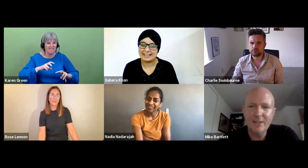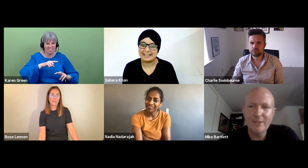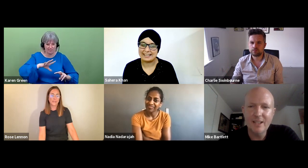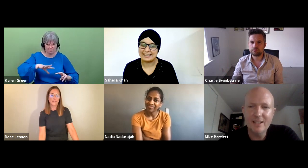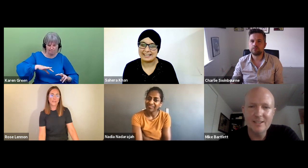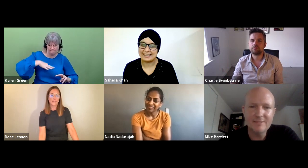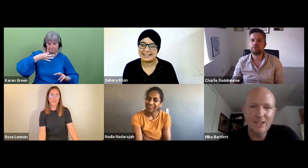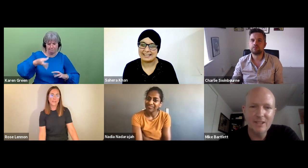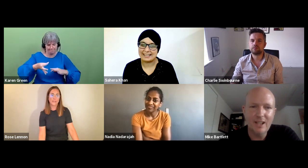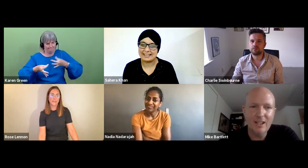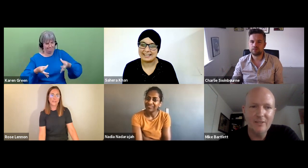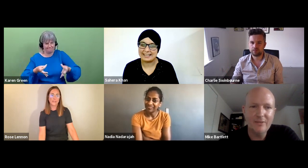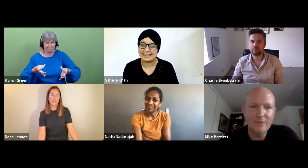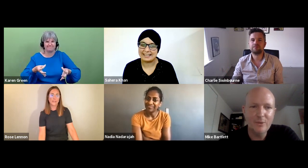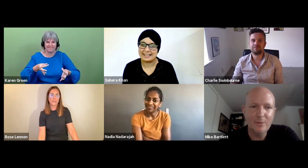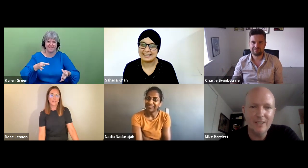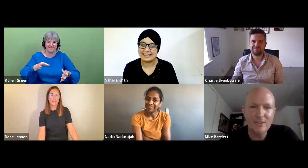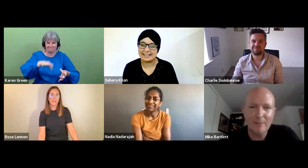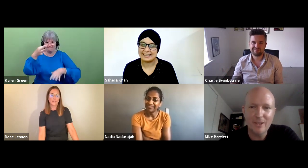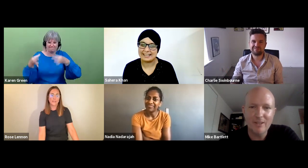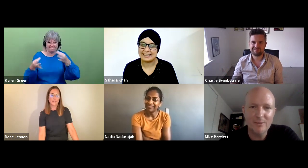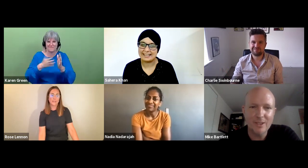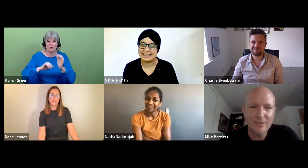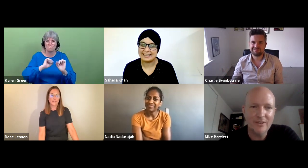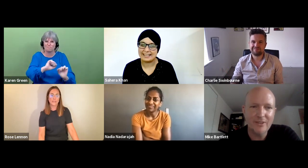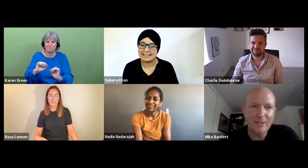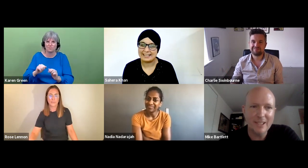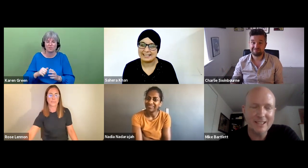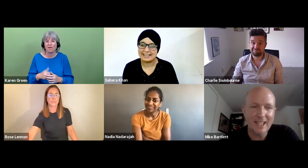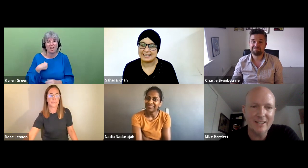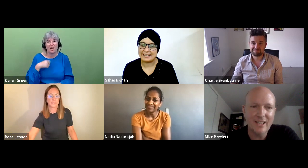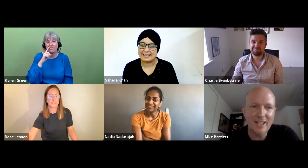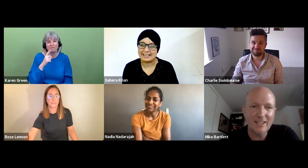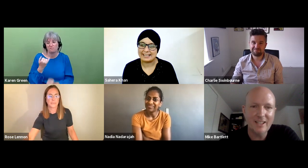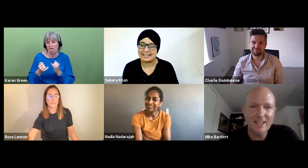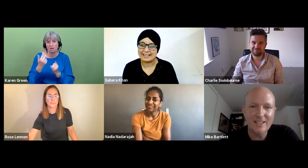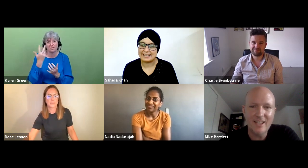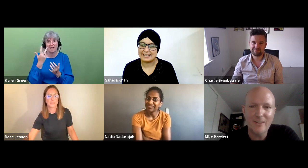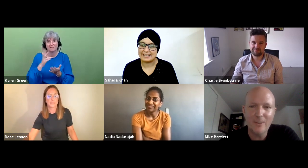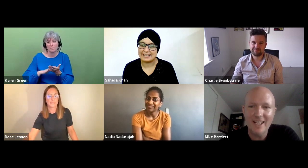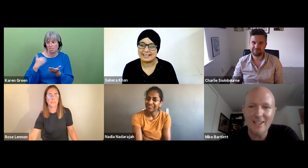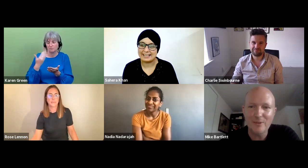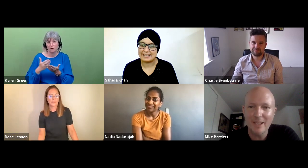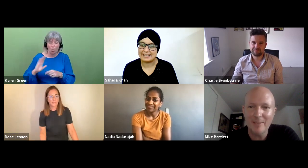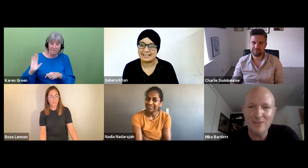over the last year and a half, we've all been trapped in our own worlds to some extent, and I think it's the only way that we've been able